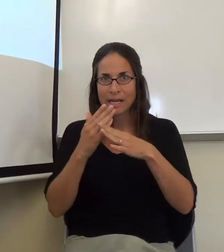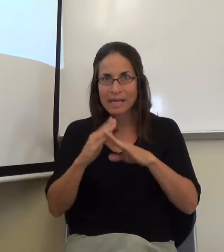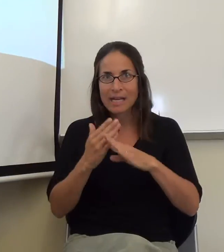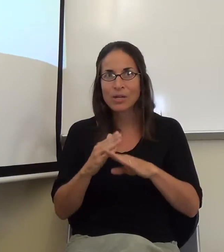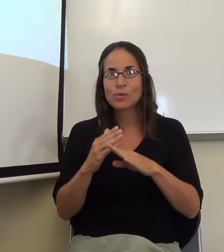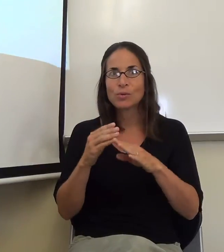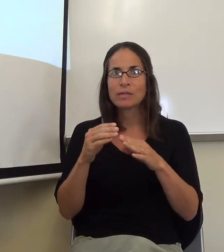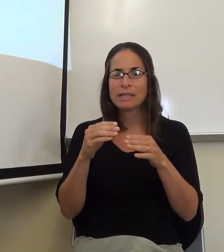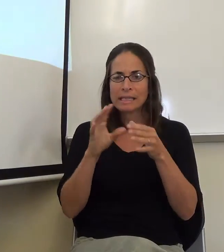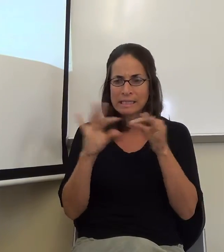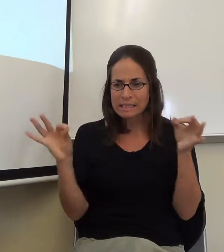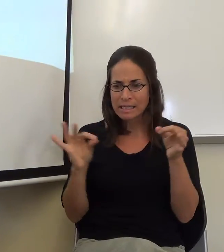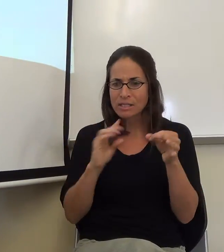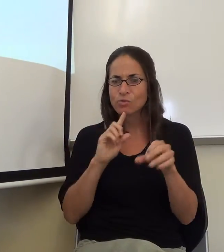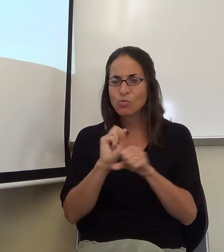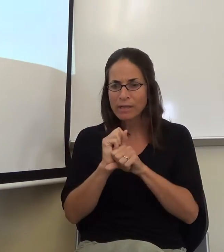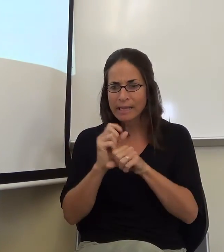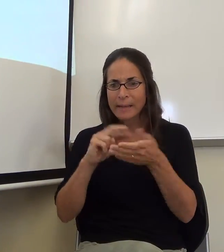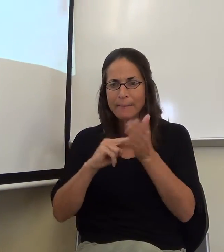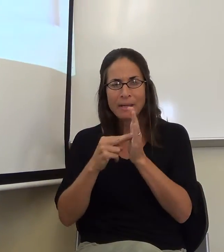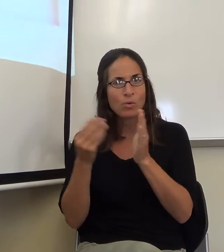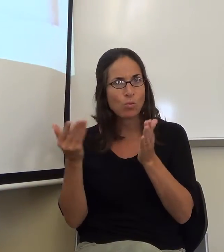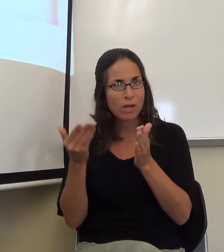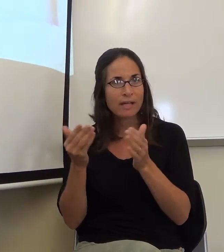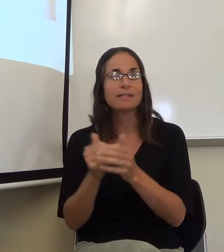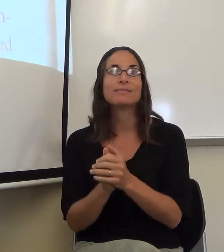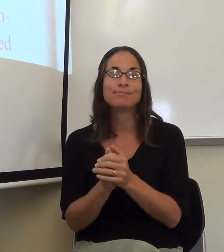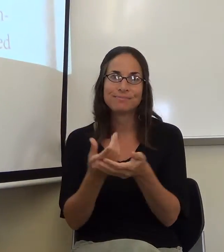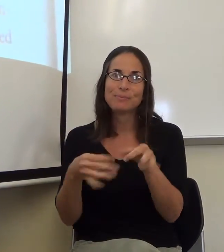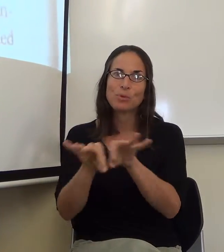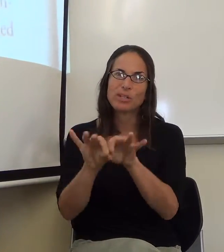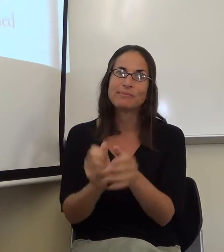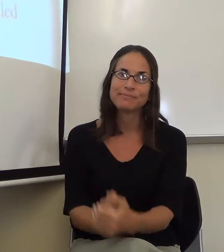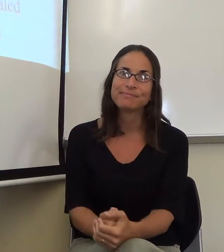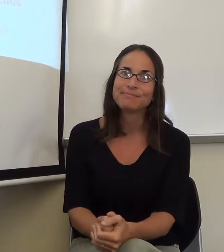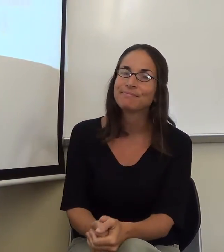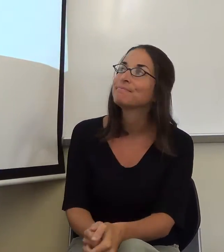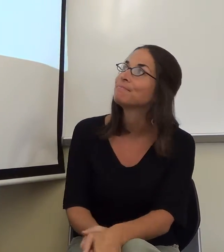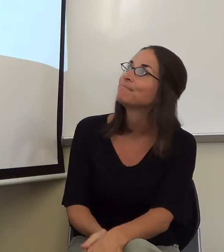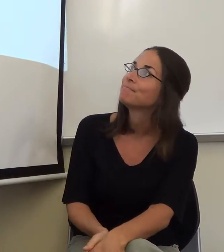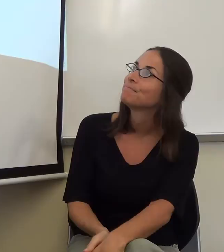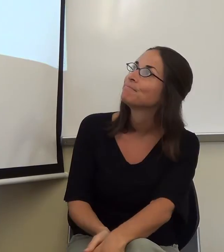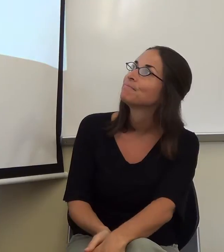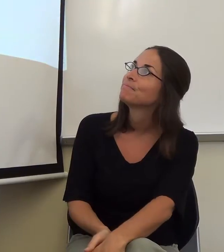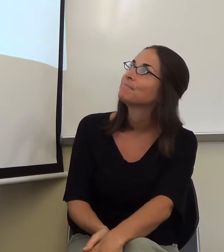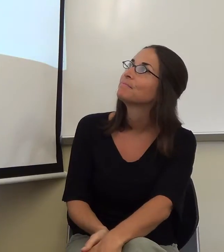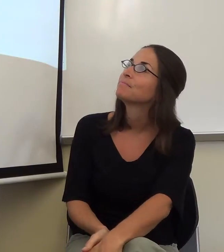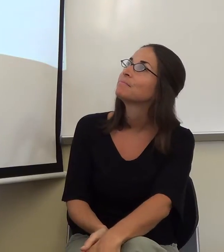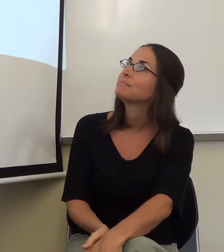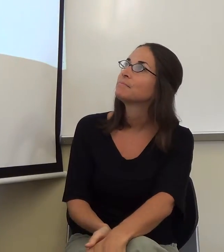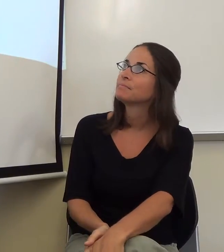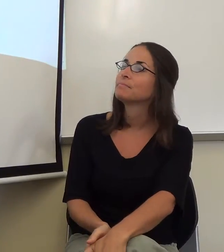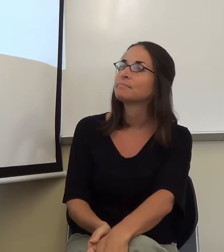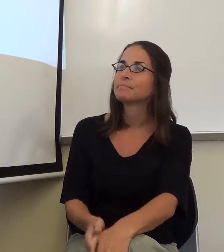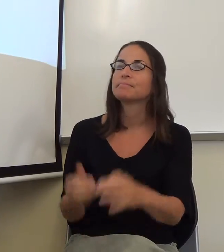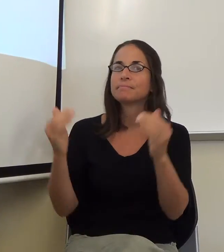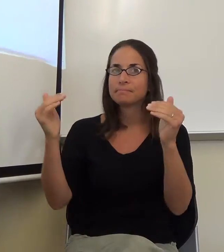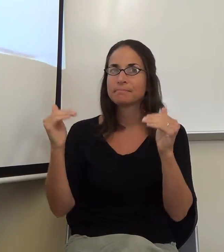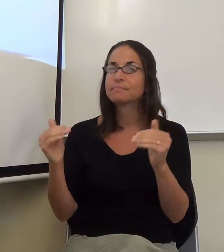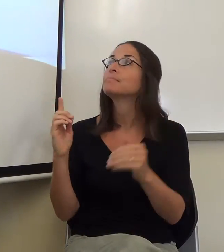say. What is really going on? Okay, well, as long as we've done this many, how many